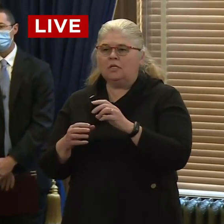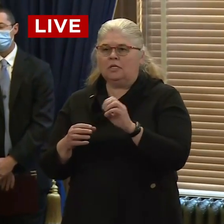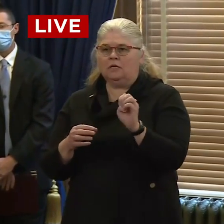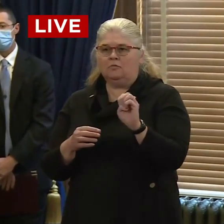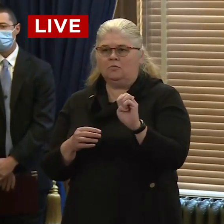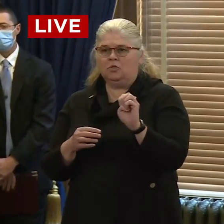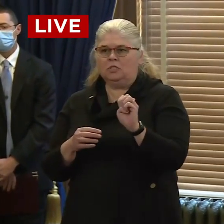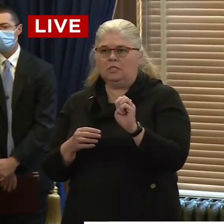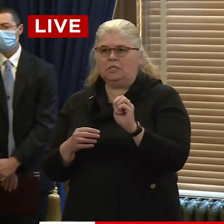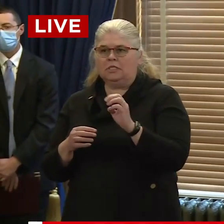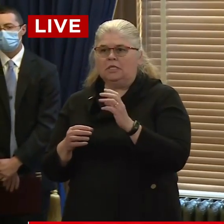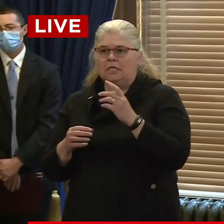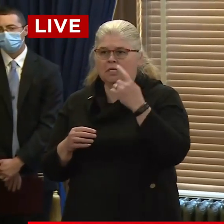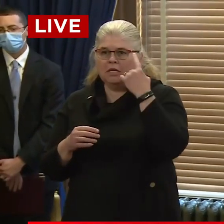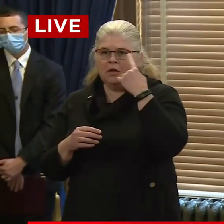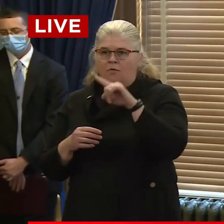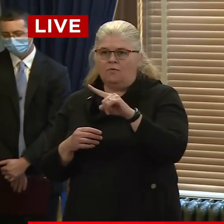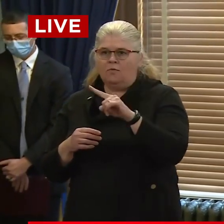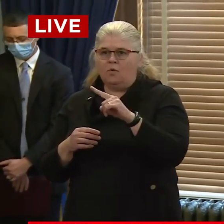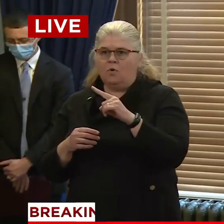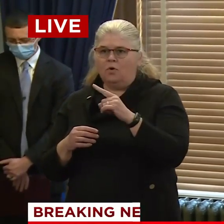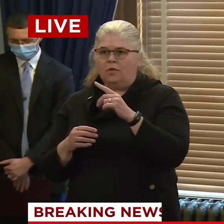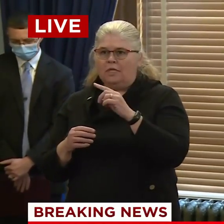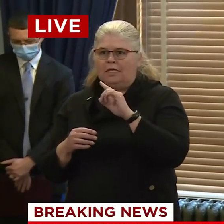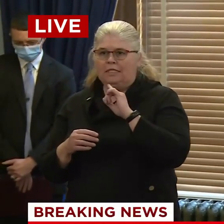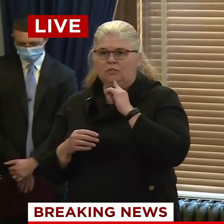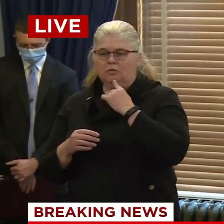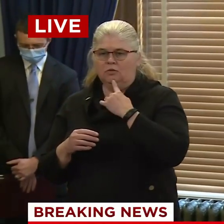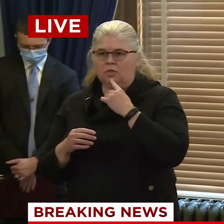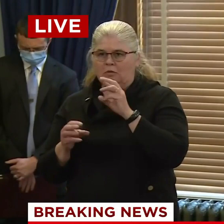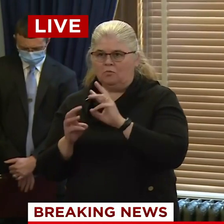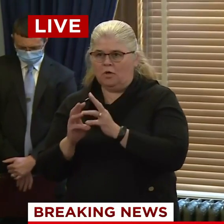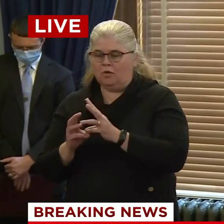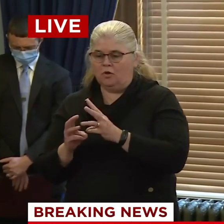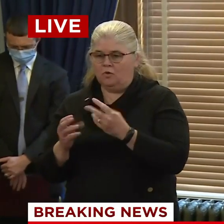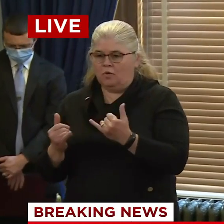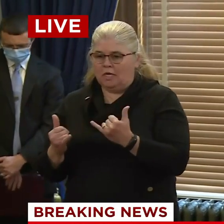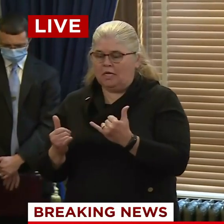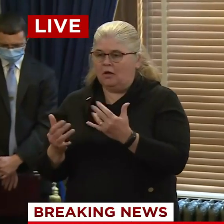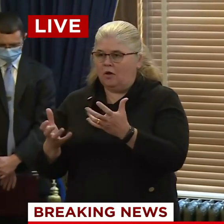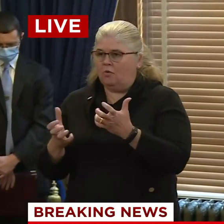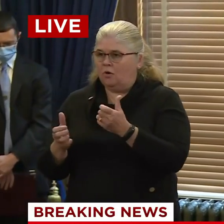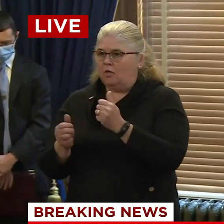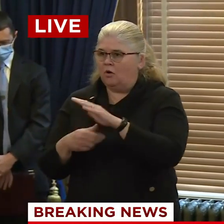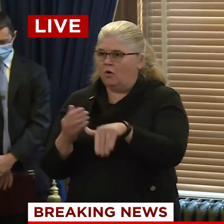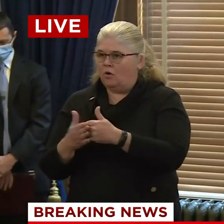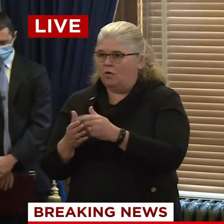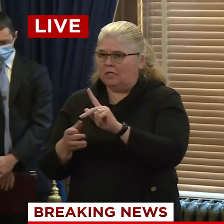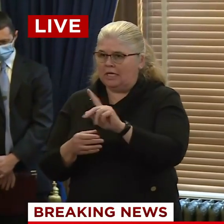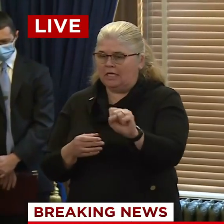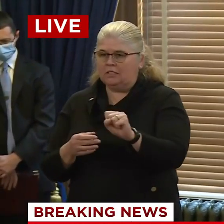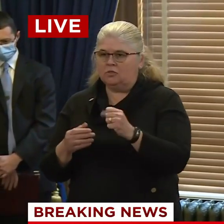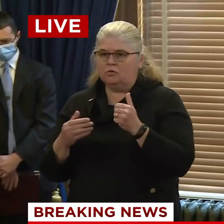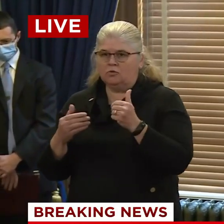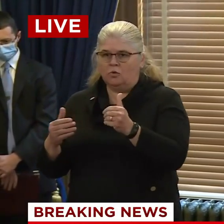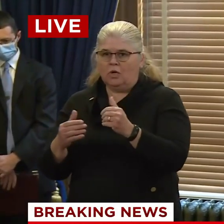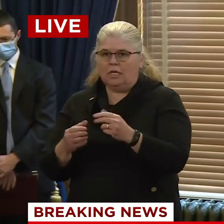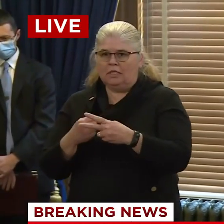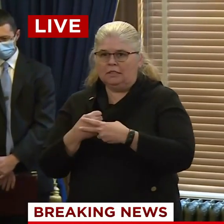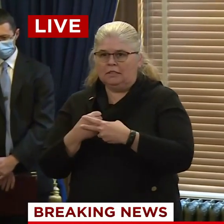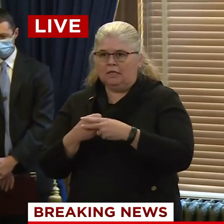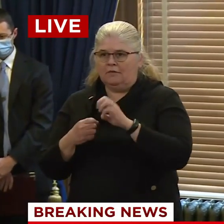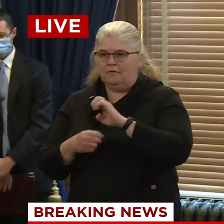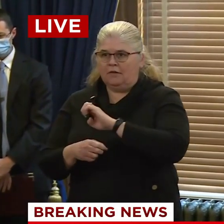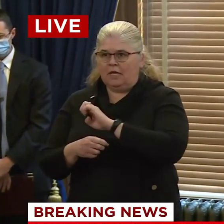extreme conditions. In the meantime, I urge all Kansans to do their part to conserve energy so we